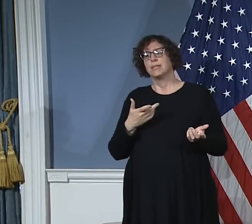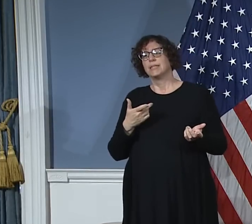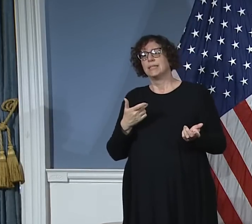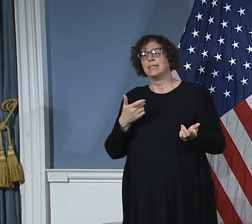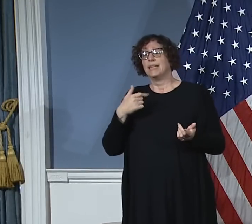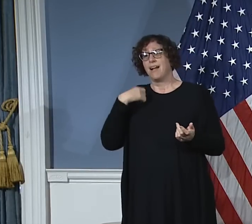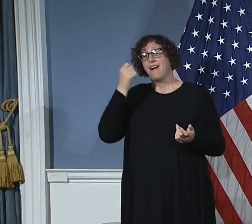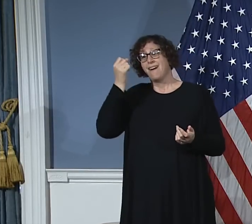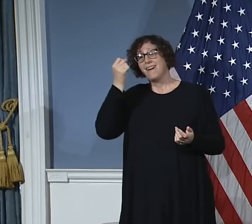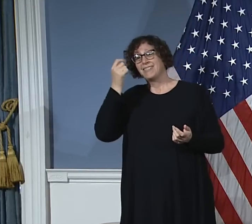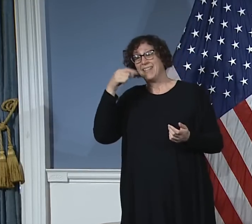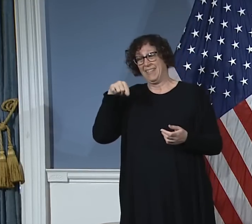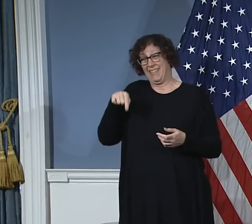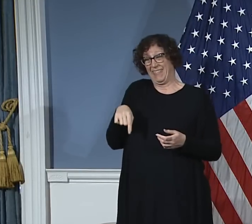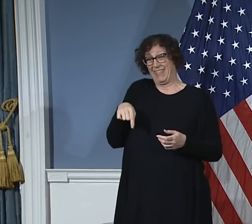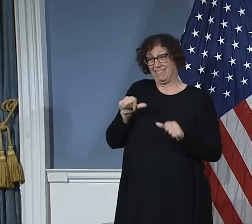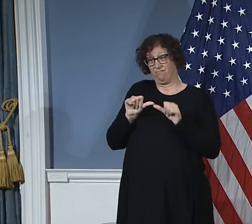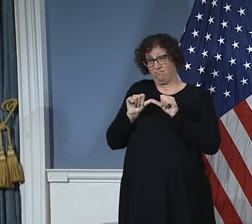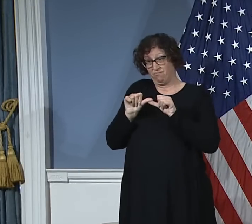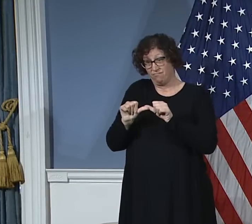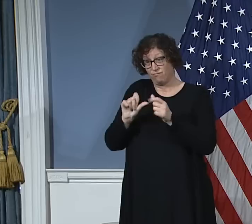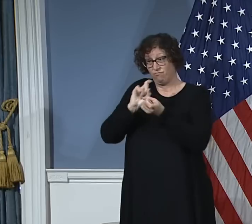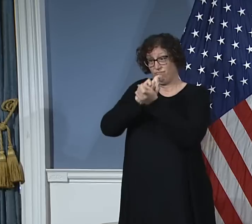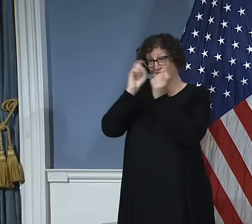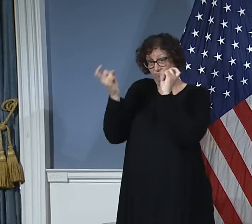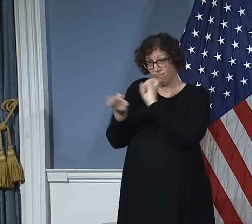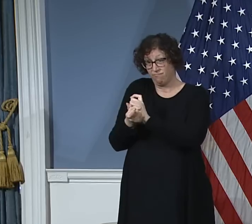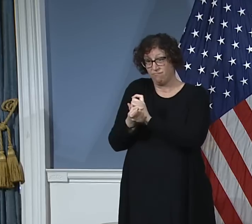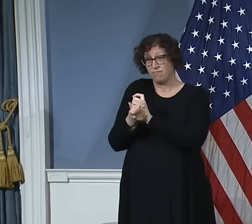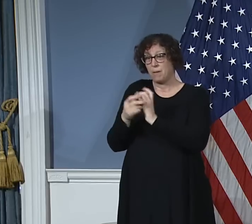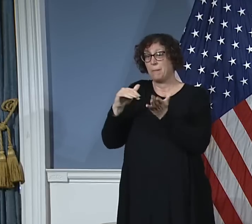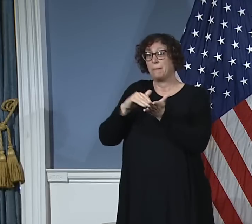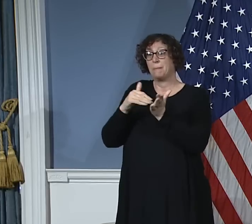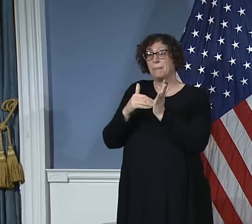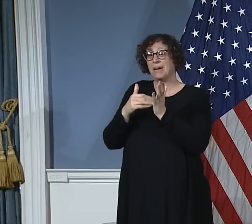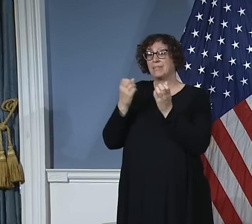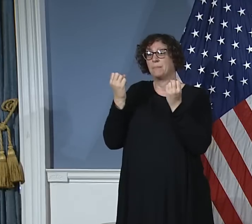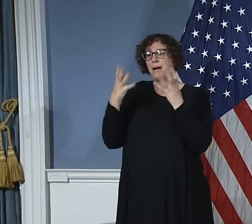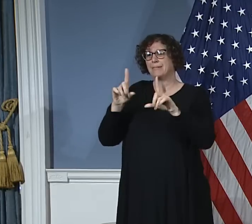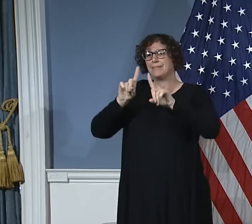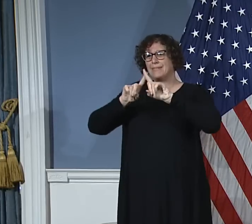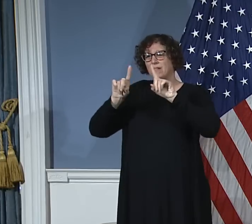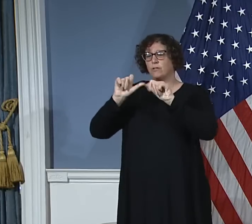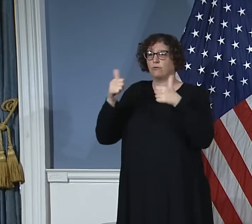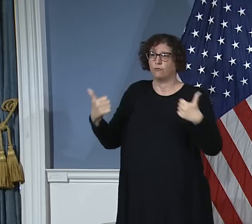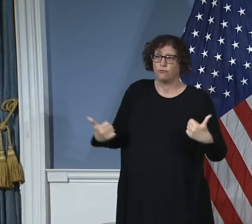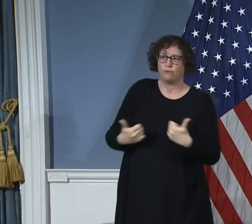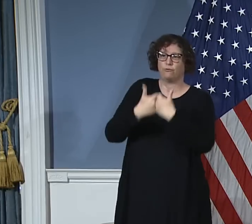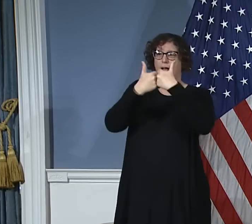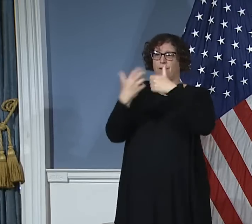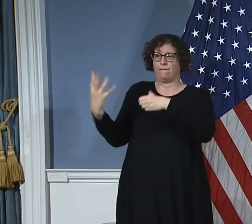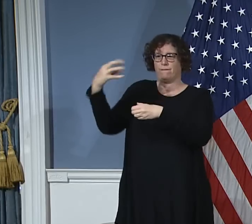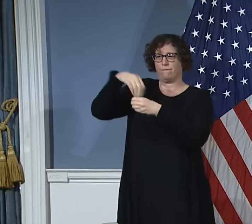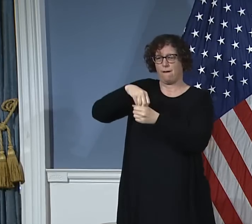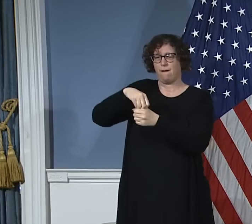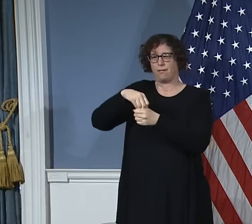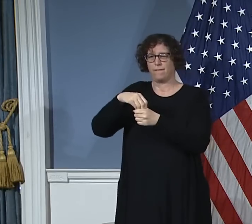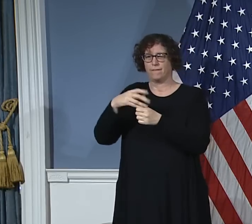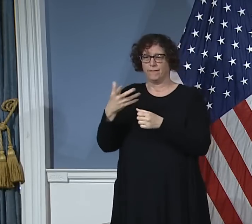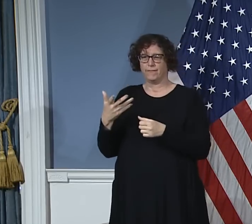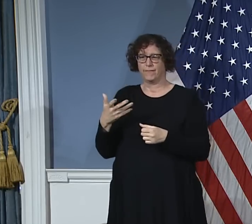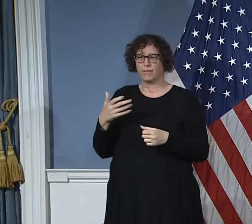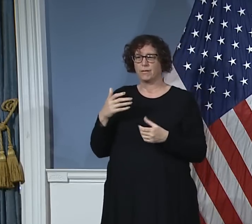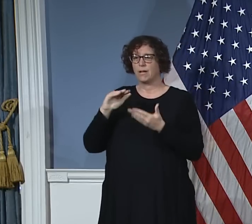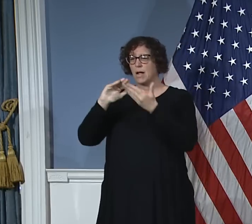crisis, we're going to work with the city council. They've had a lot of good ideas. We want to hear with them, and they understand their